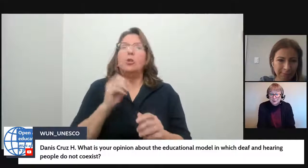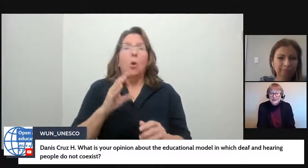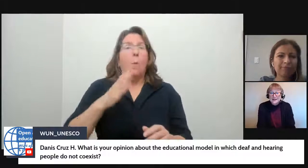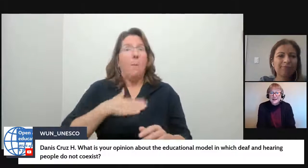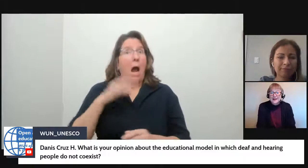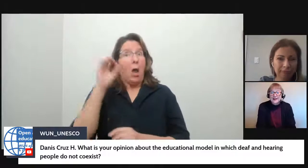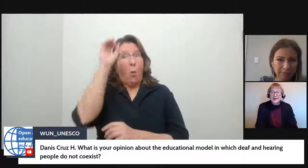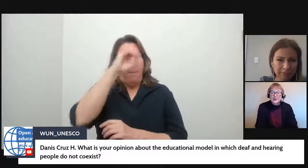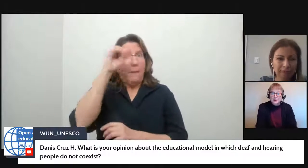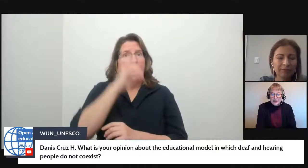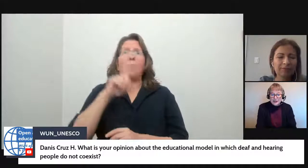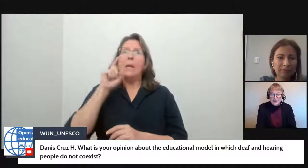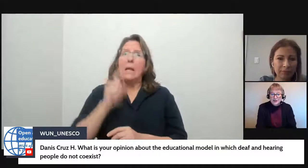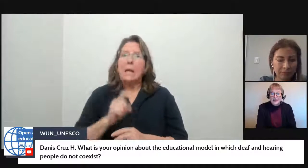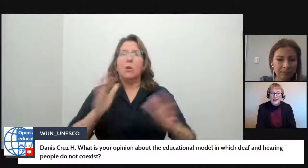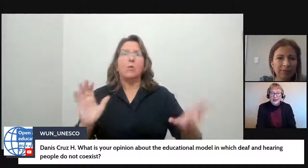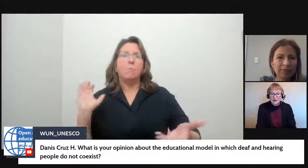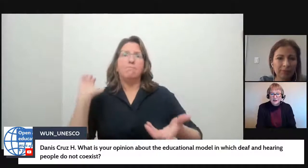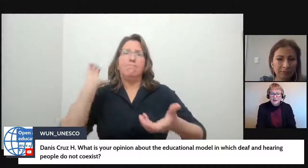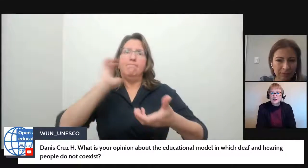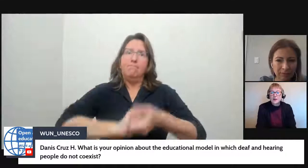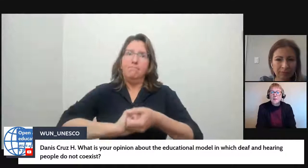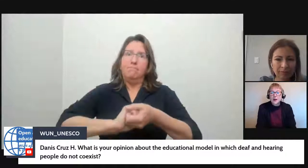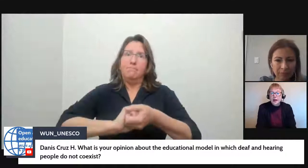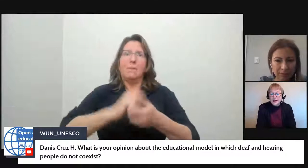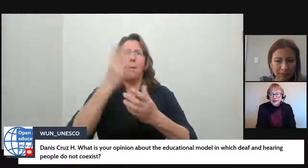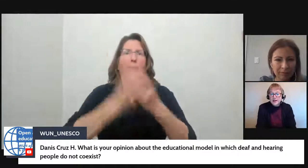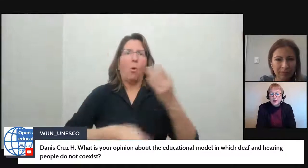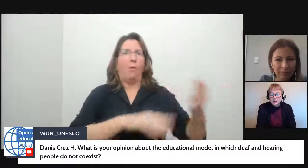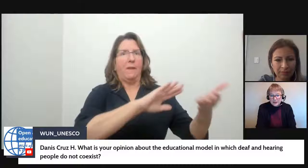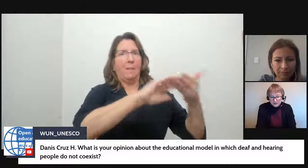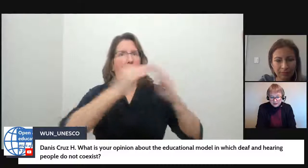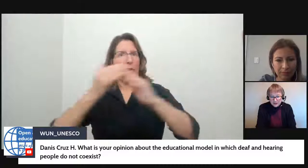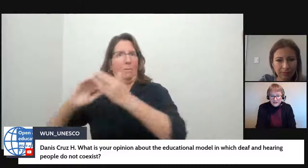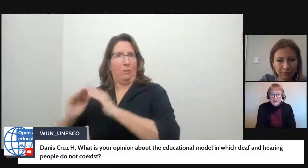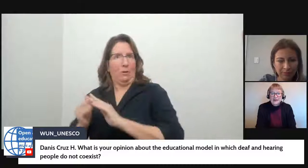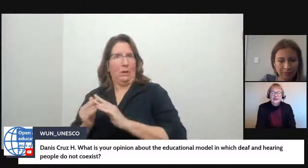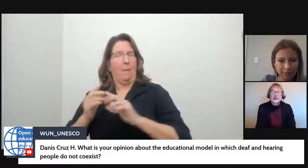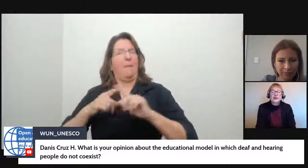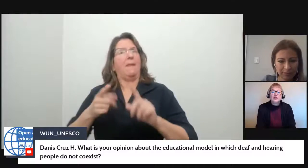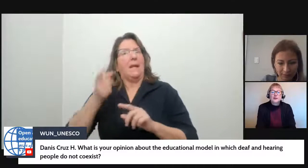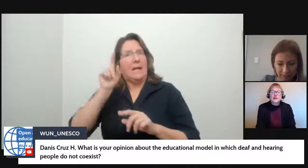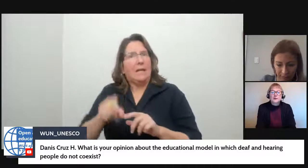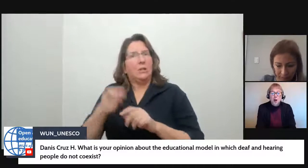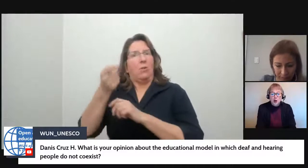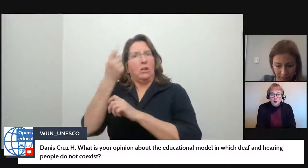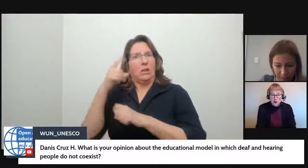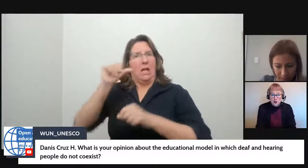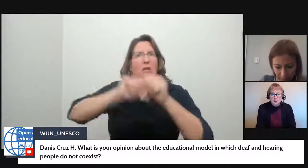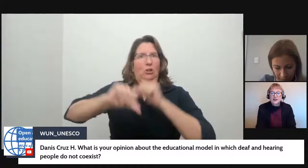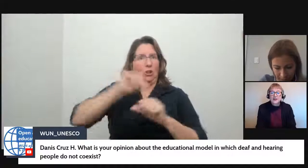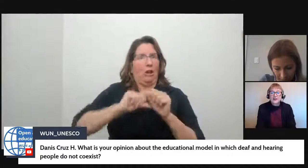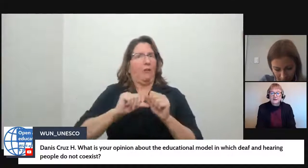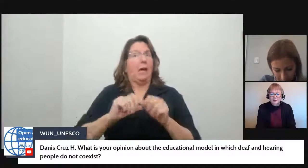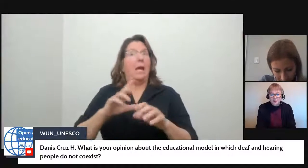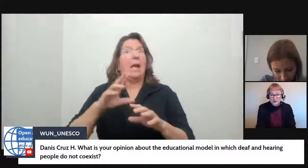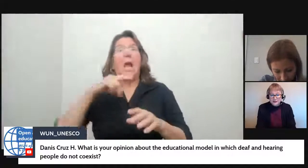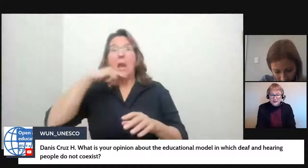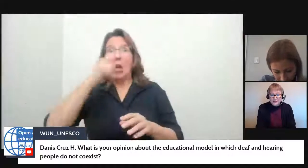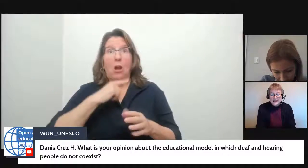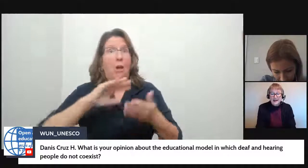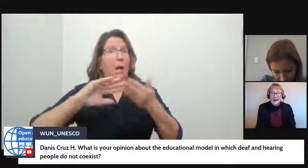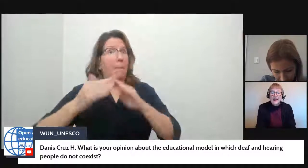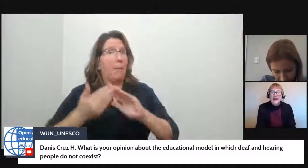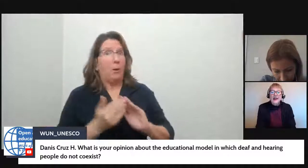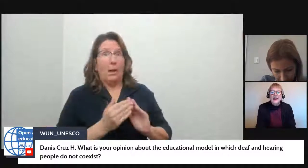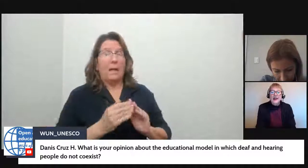that's the point. Communication, language. So my opinion is that you need to partner with the deaf